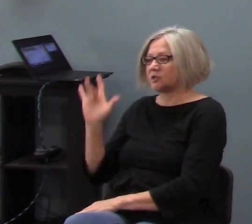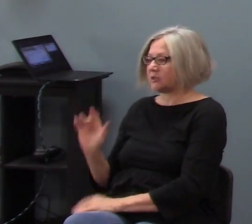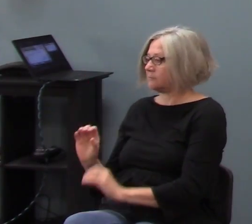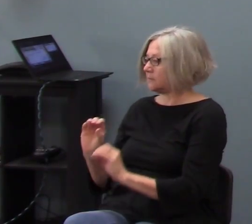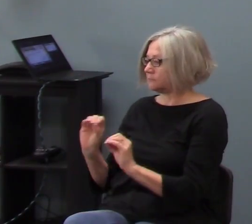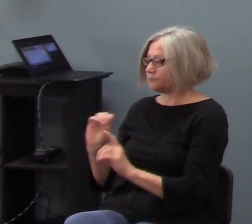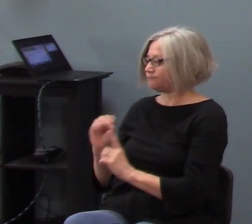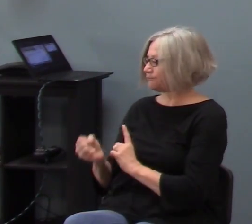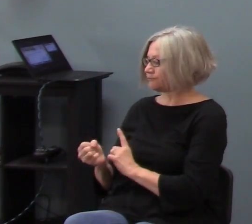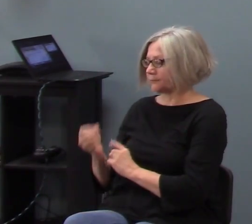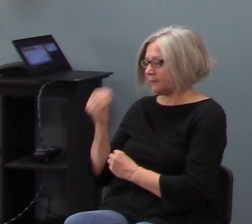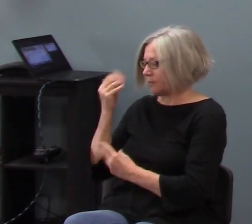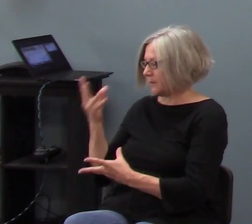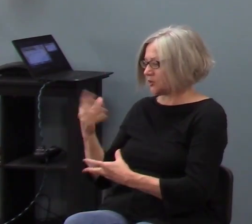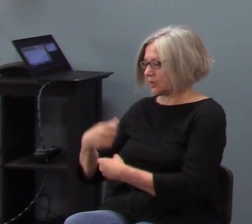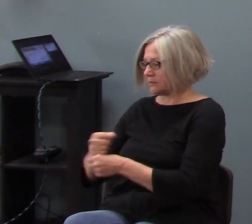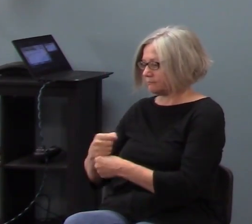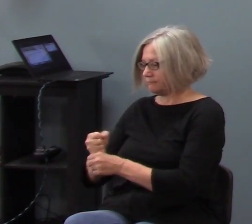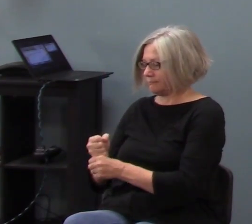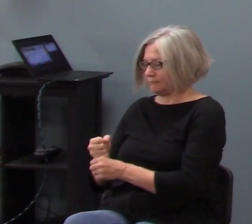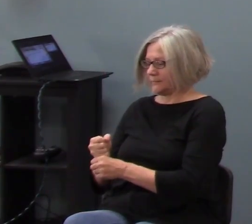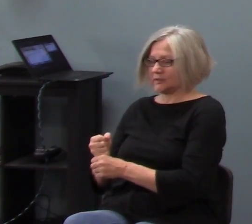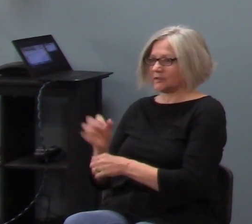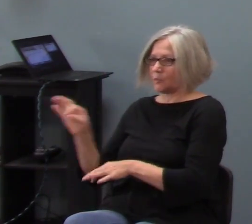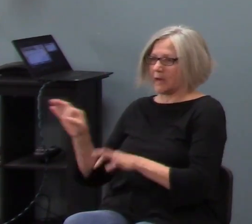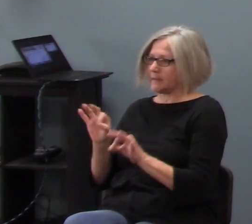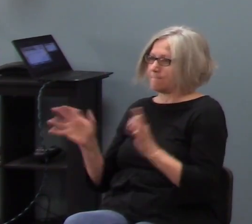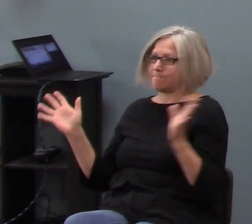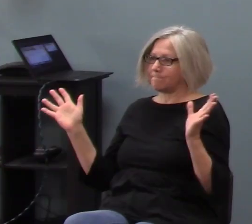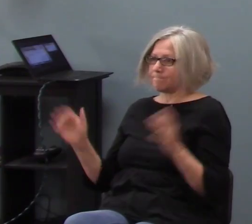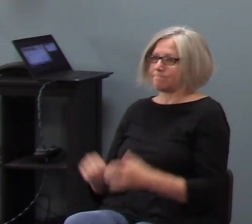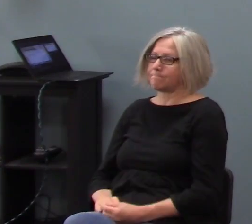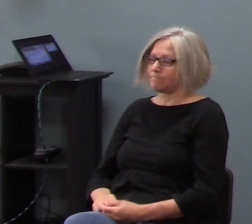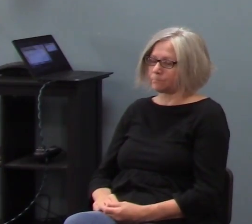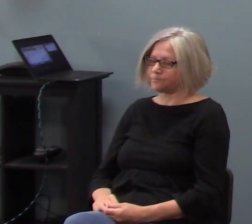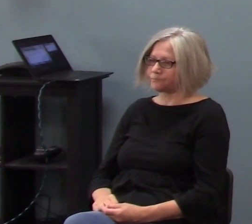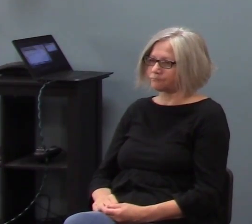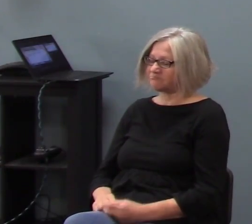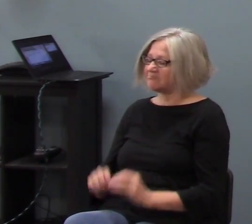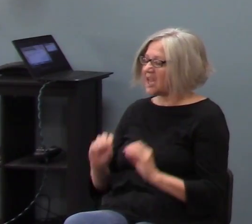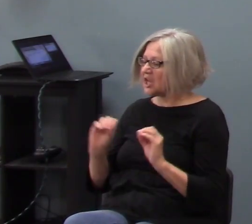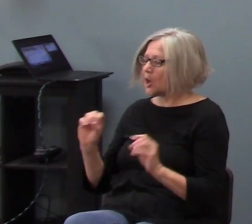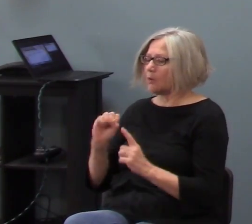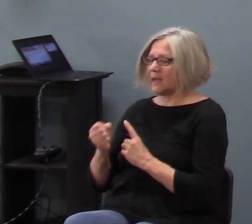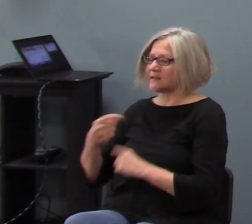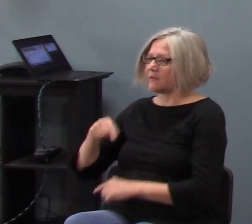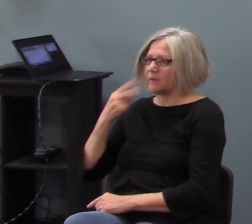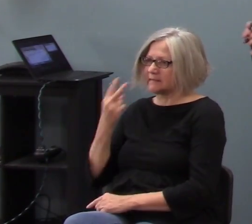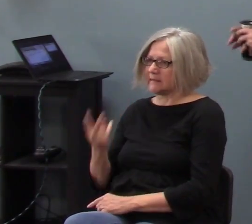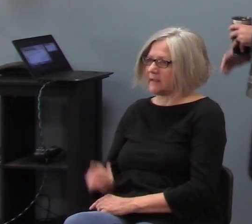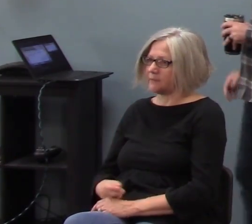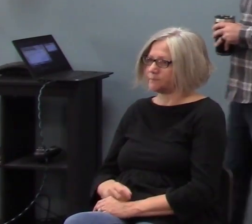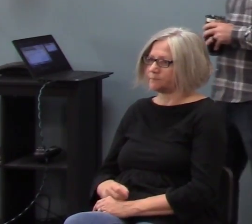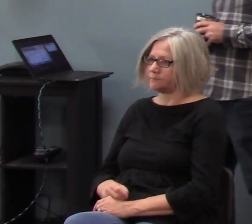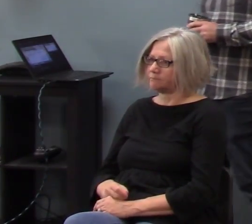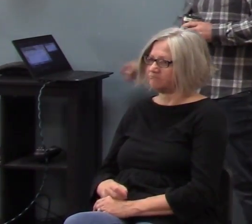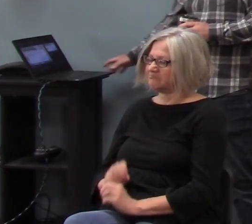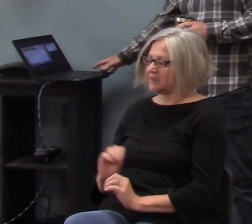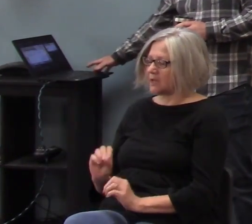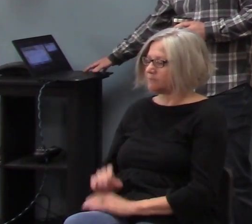seen information being generated randomly. Okay, in no cases have we seen that.